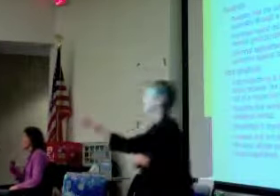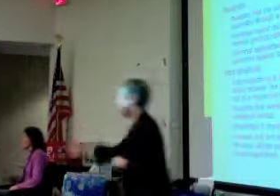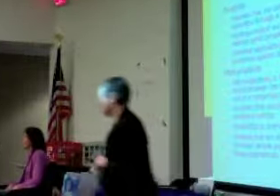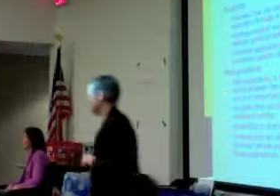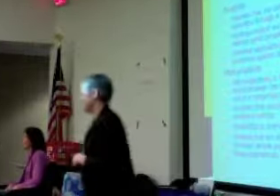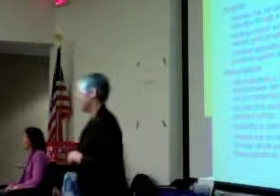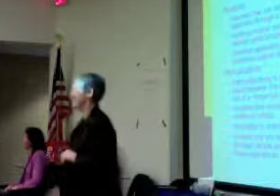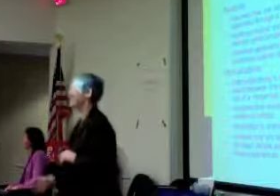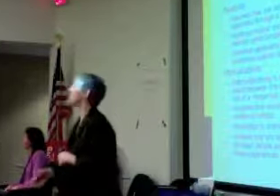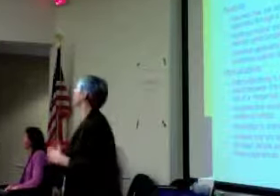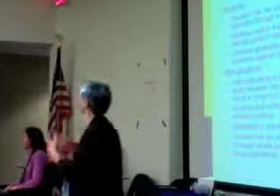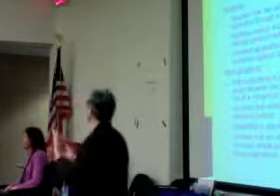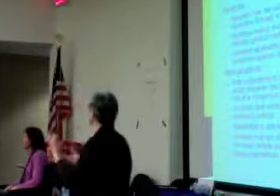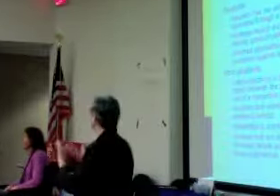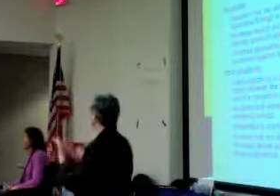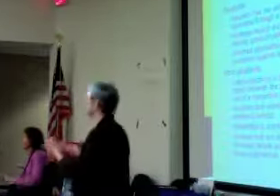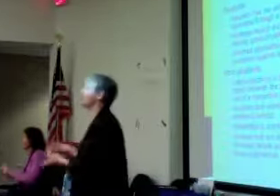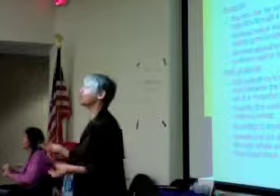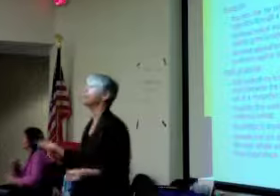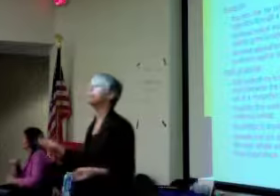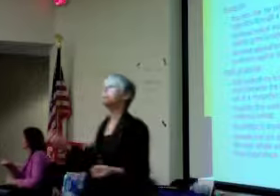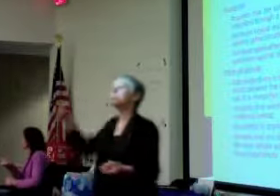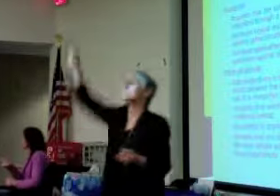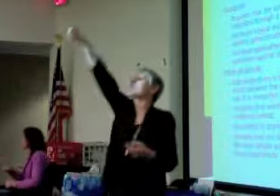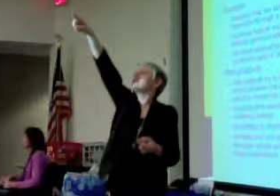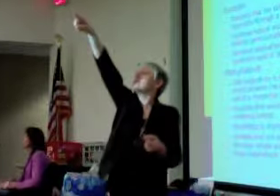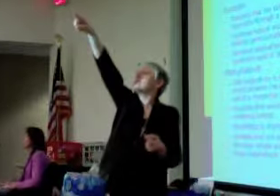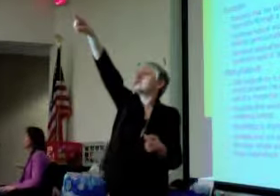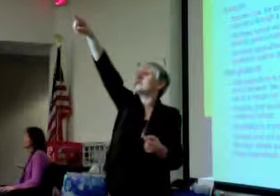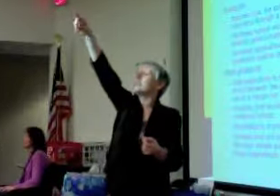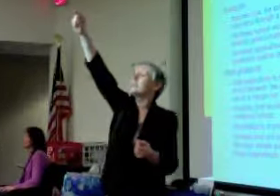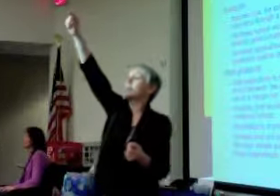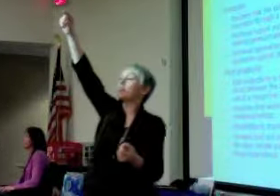Boredom. Depending on who you are, potentially.